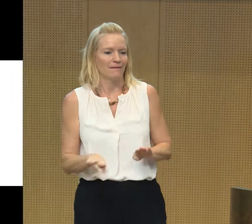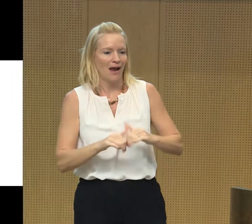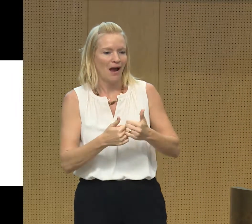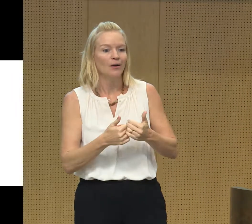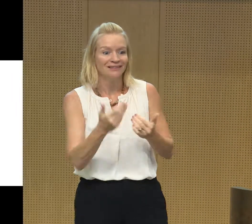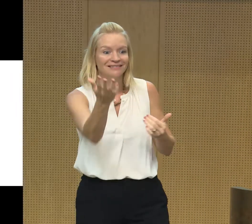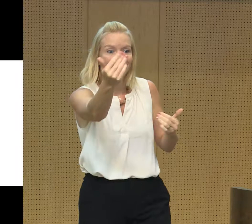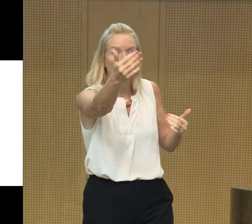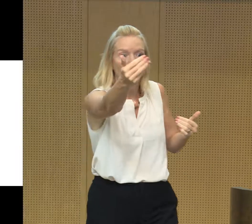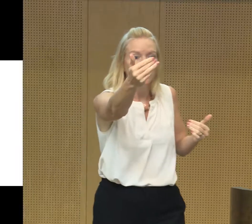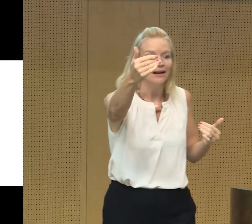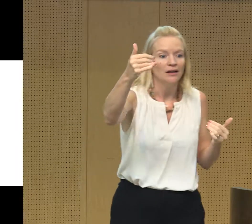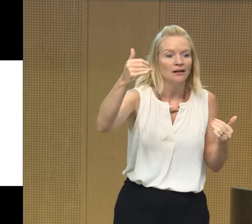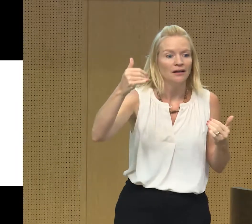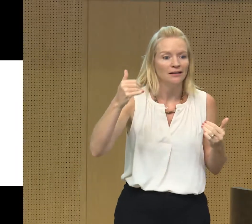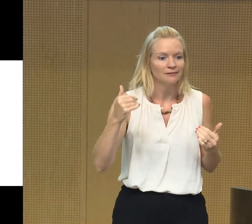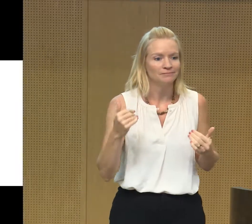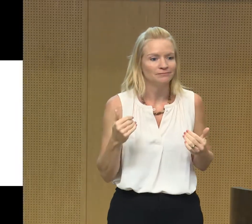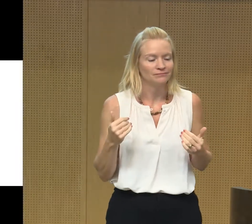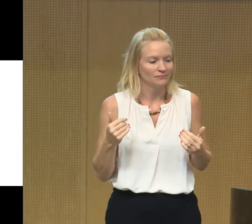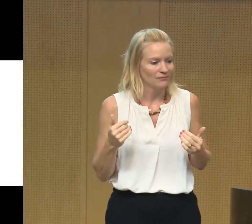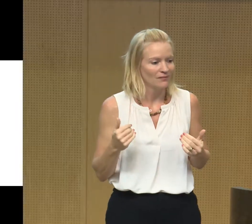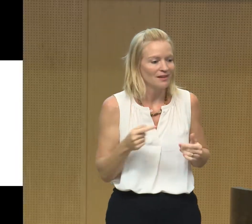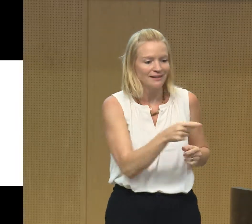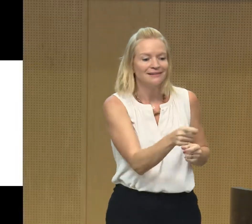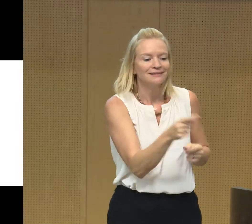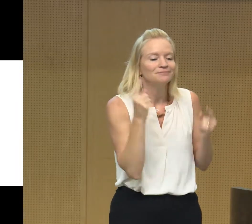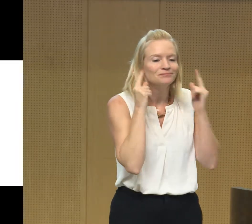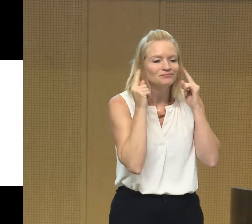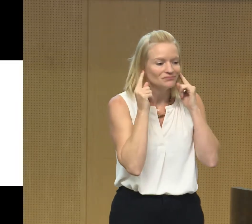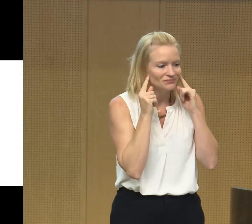We can learn 2 things from gaze behavior.